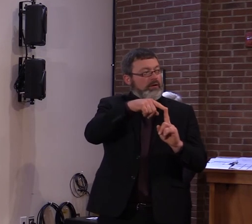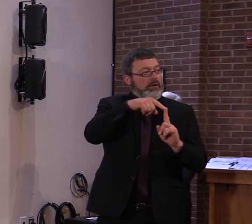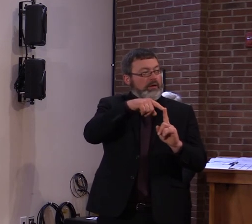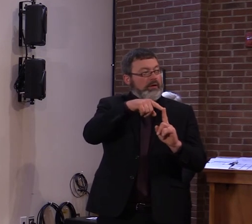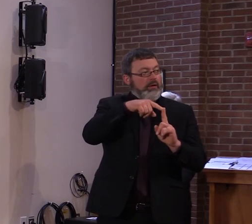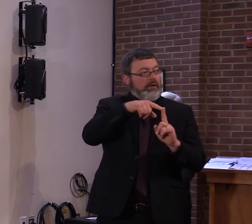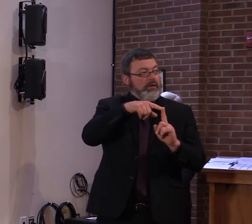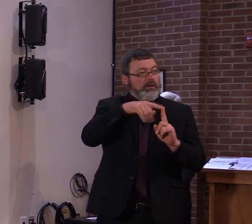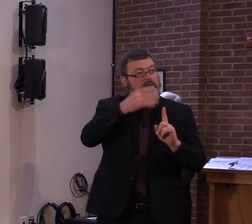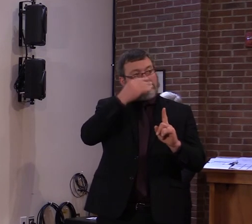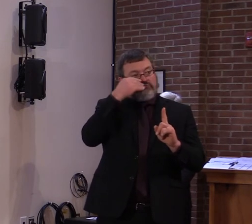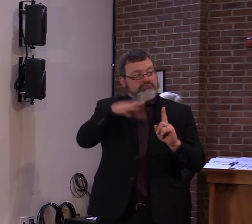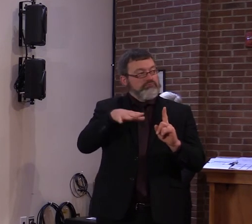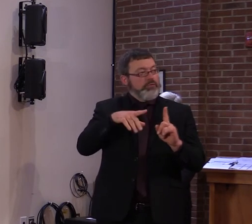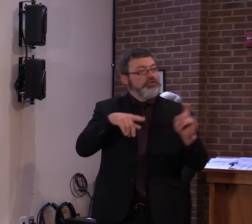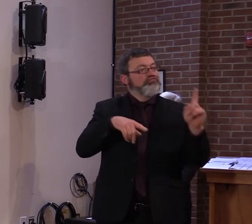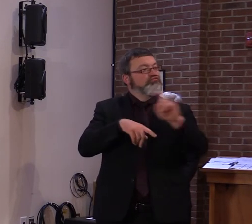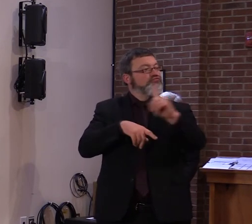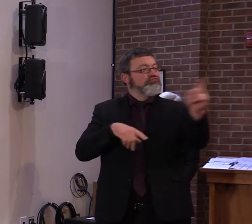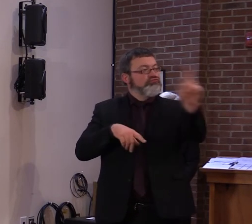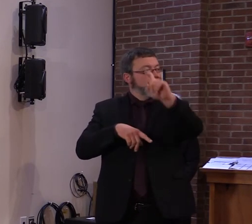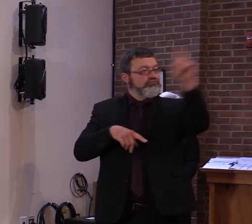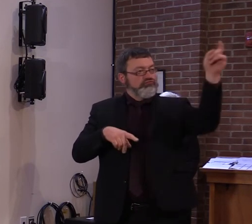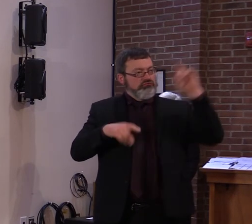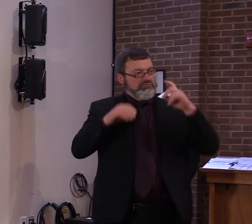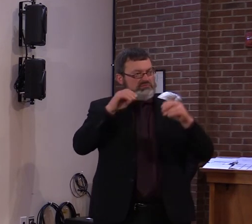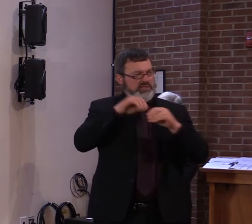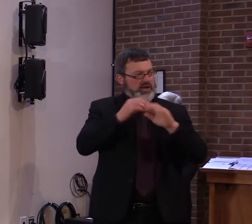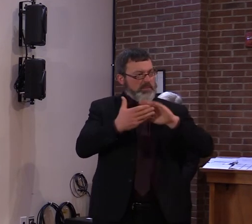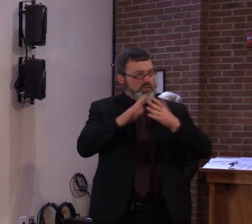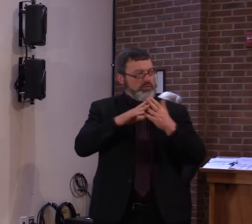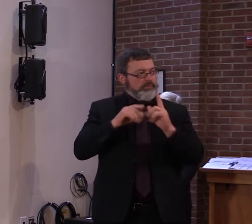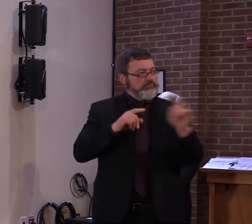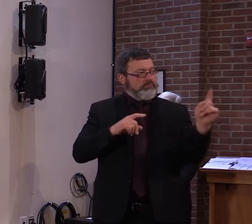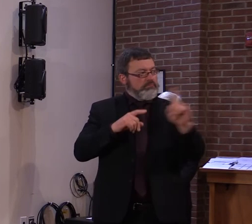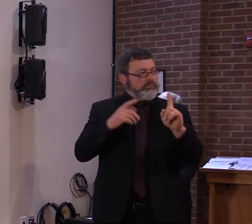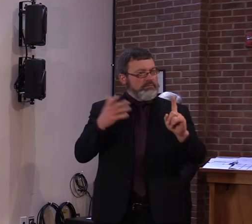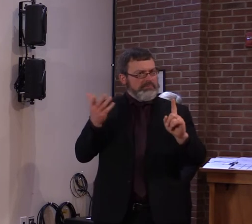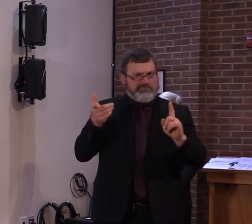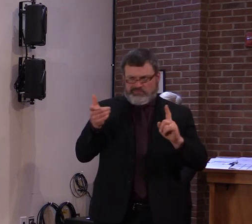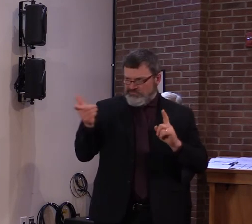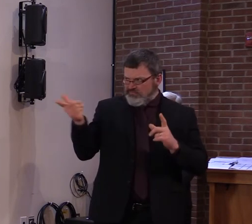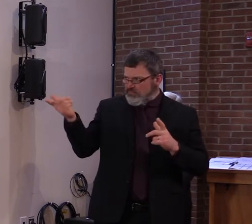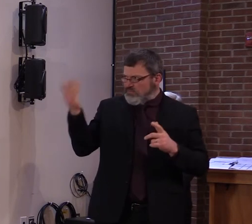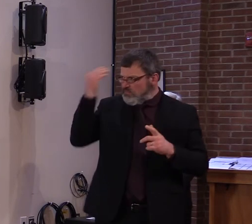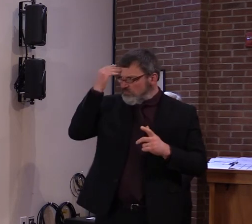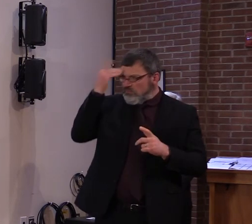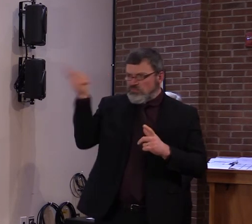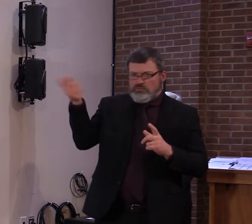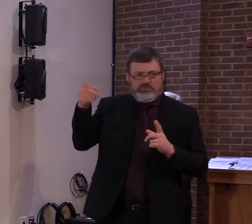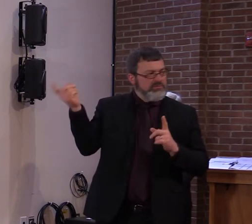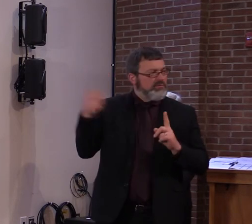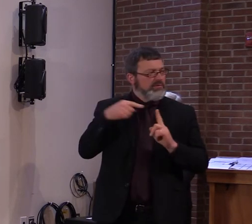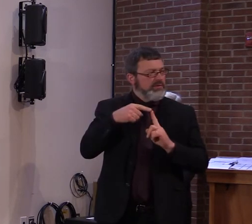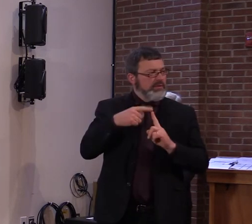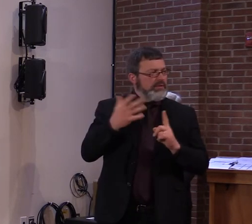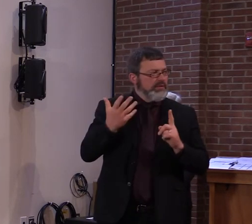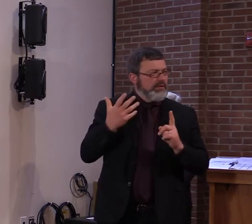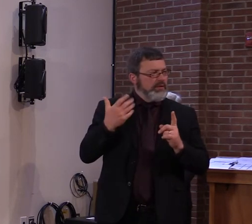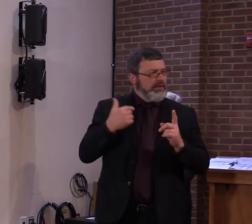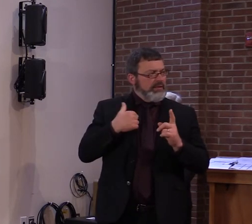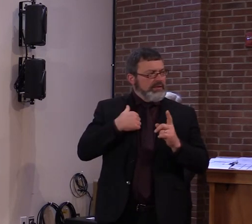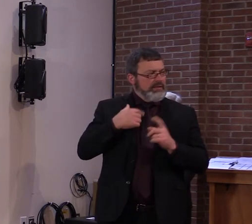she posed that question. I guess I'm wondering, I've looked through your governor's